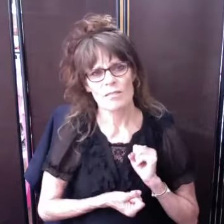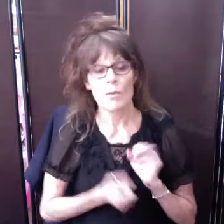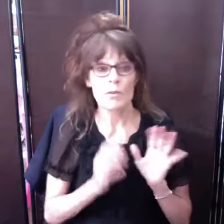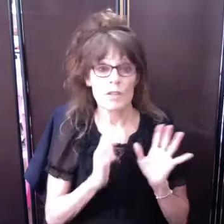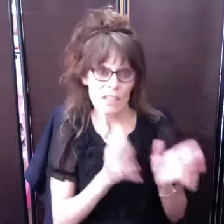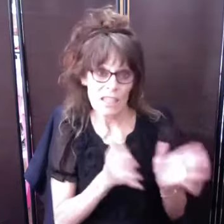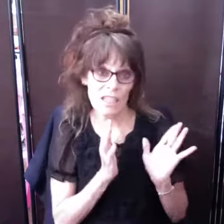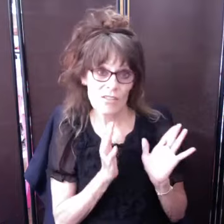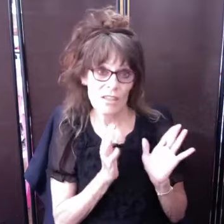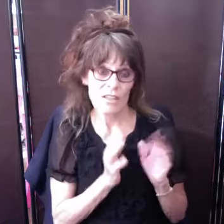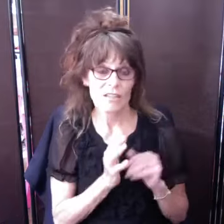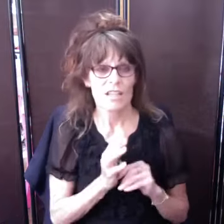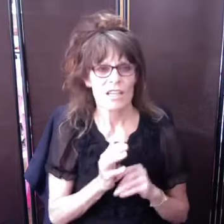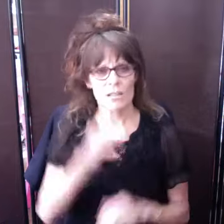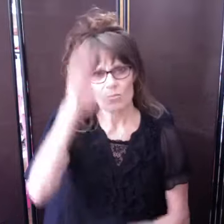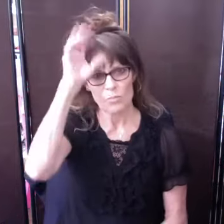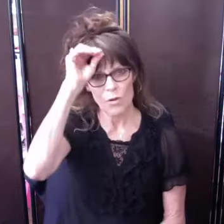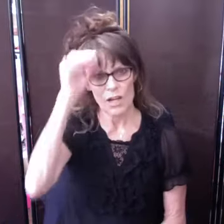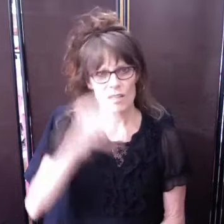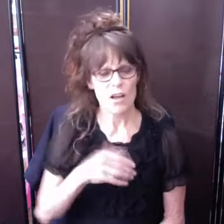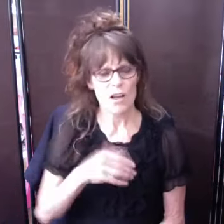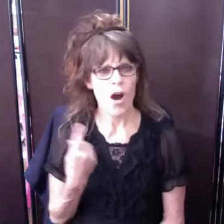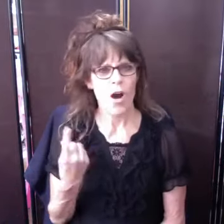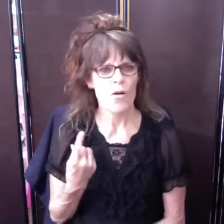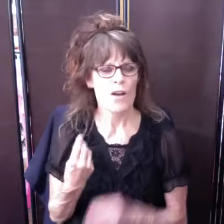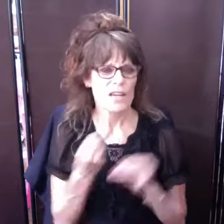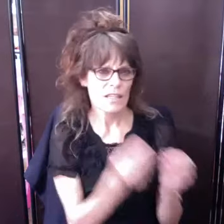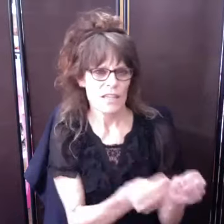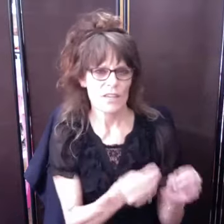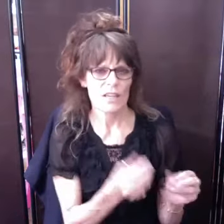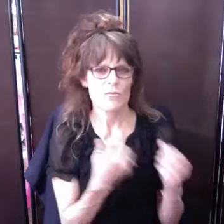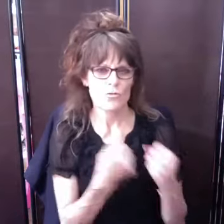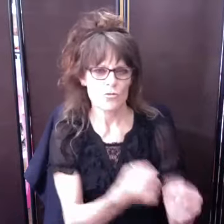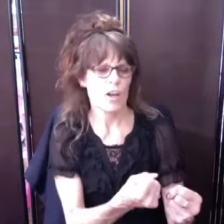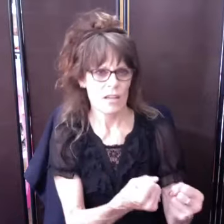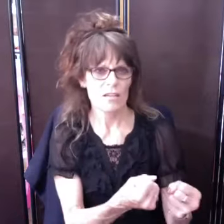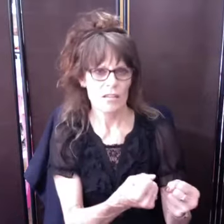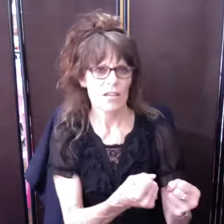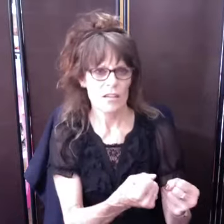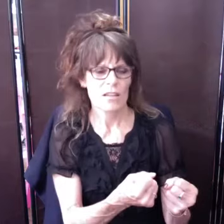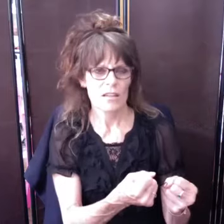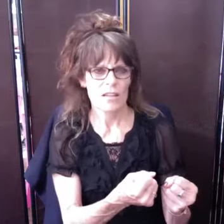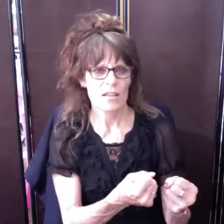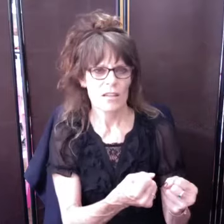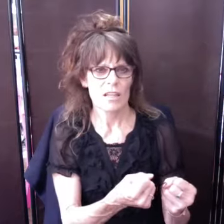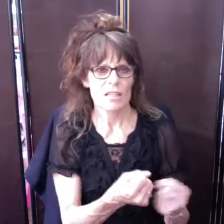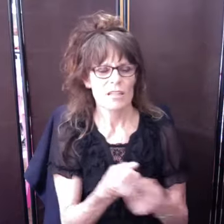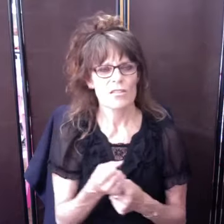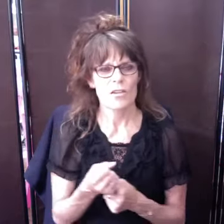a little boy, that land has always given him strength. If we leave him on that land, he's going to be okay. And that's what we did. And 11 months after my mother died, our house was